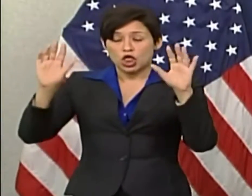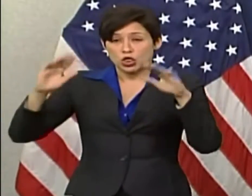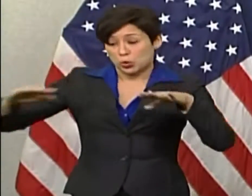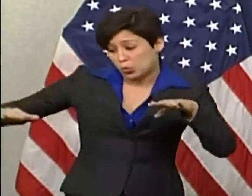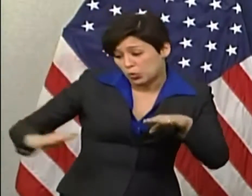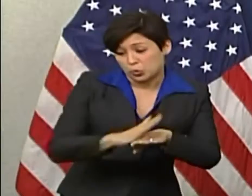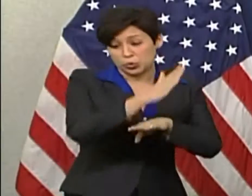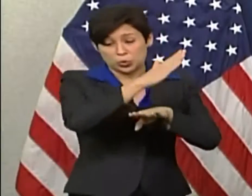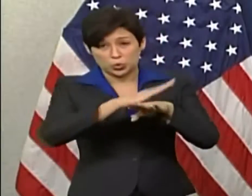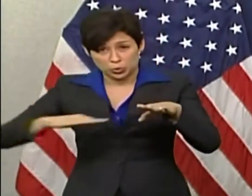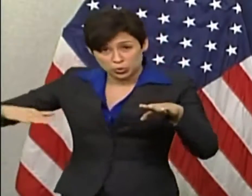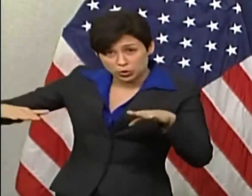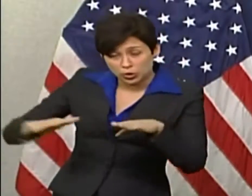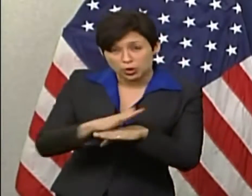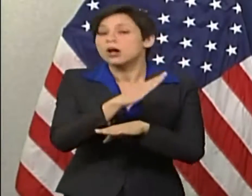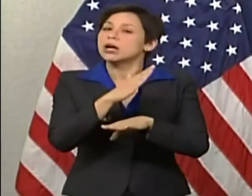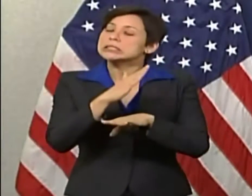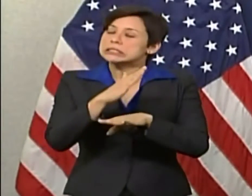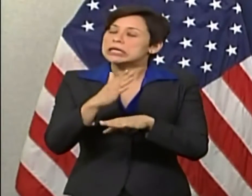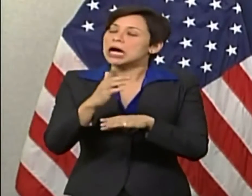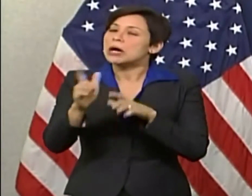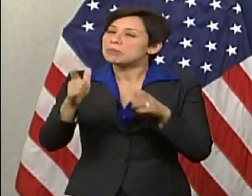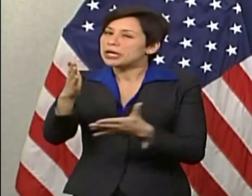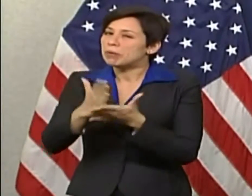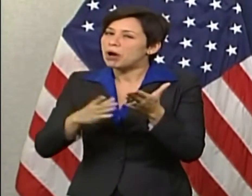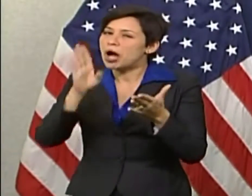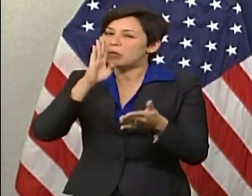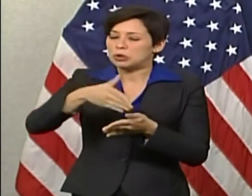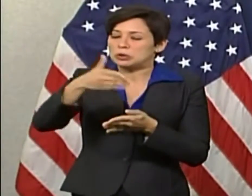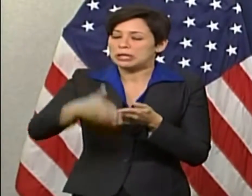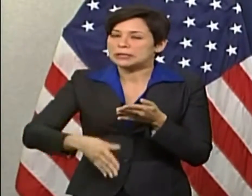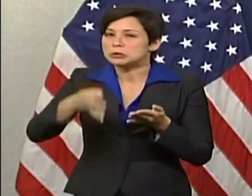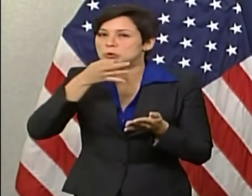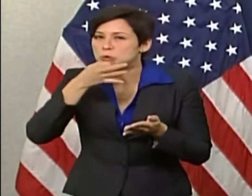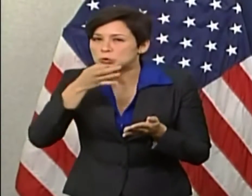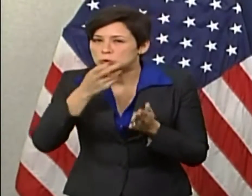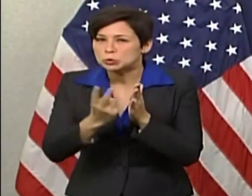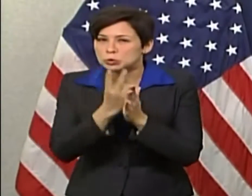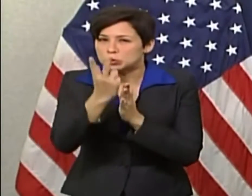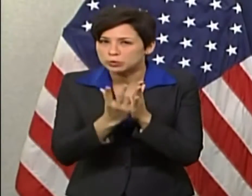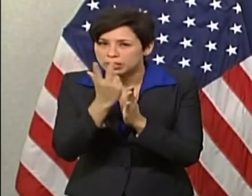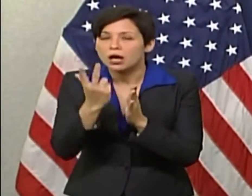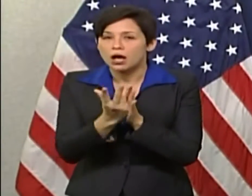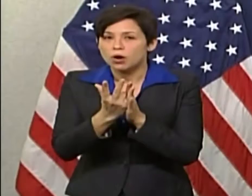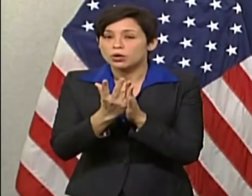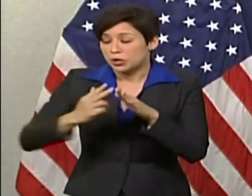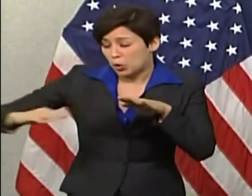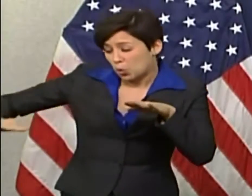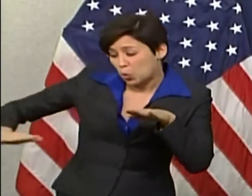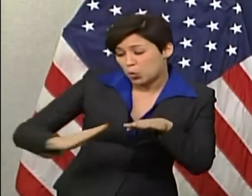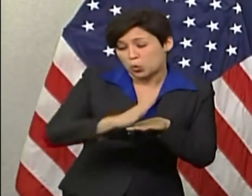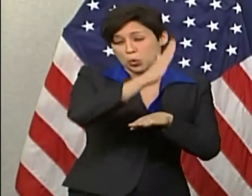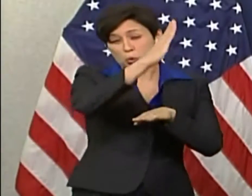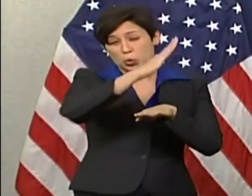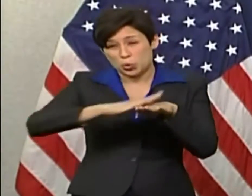surge, a very big part of it will be over in the next couple of hours. The high tide was at